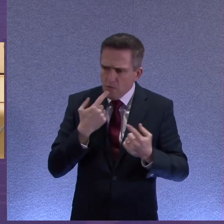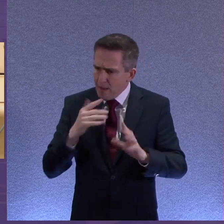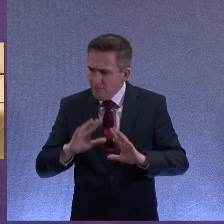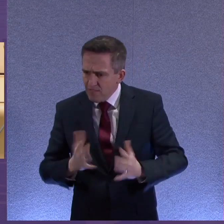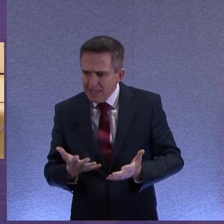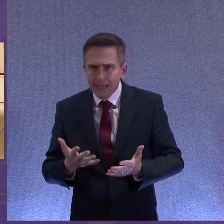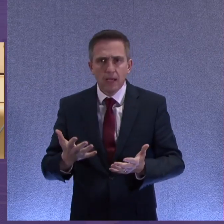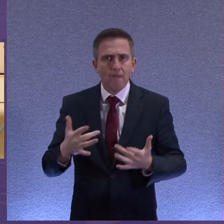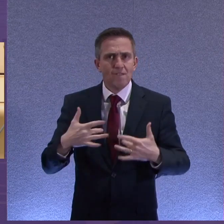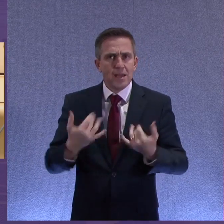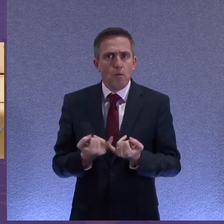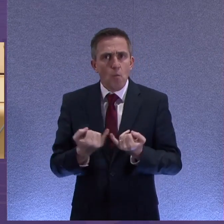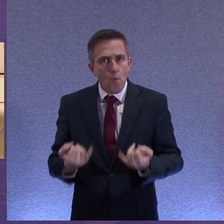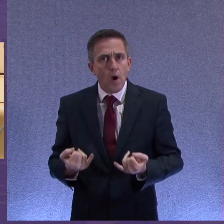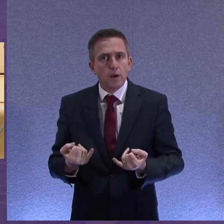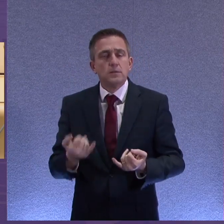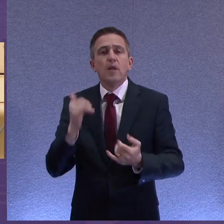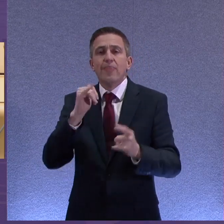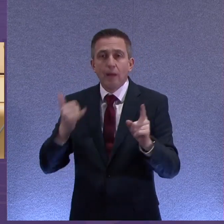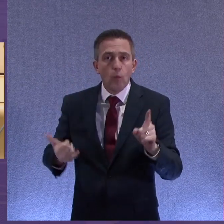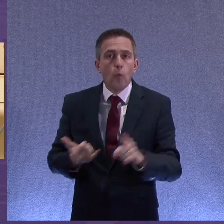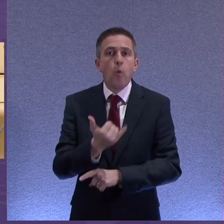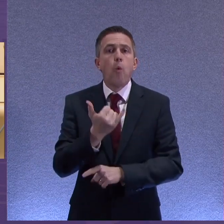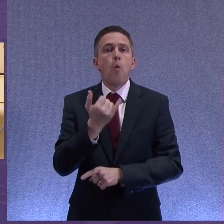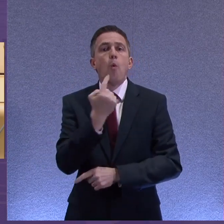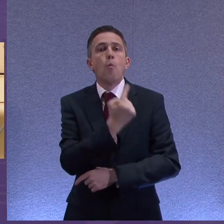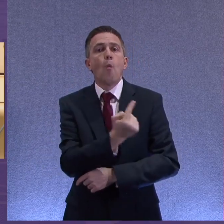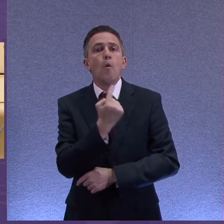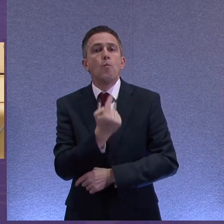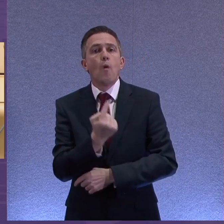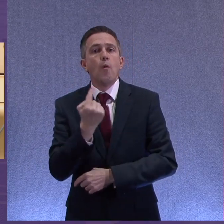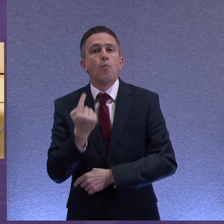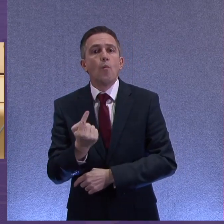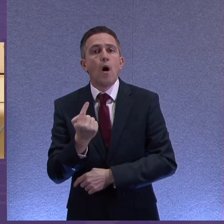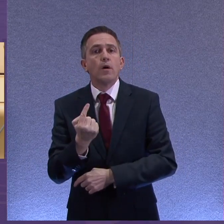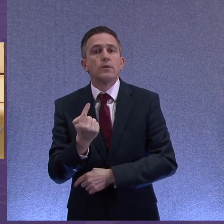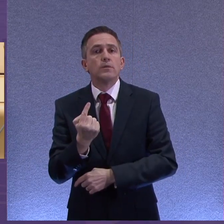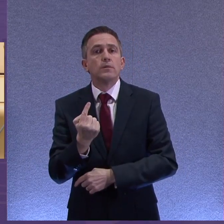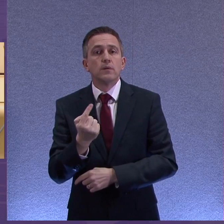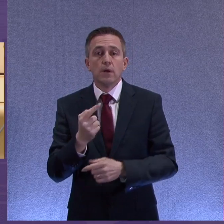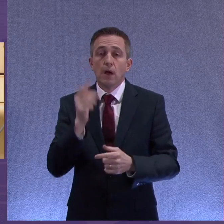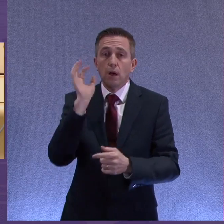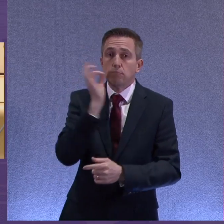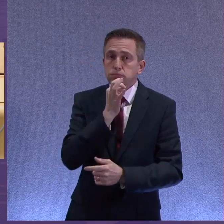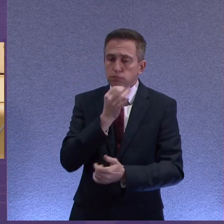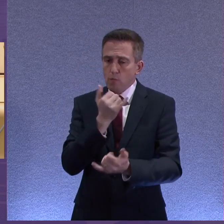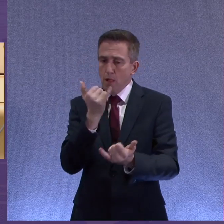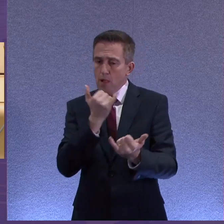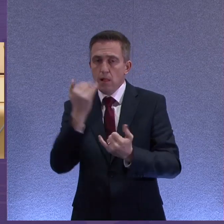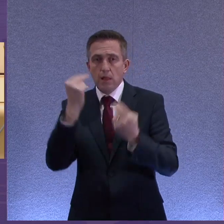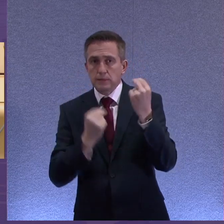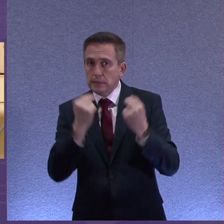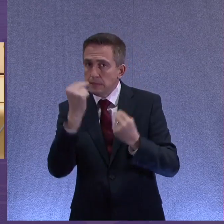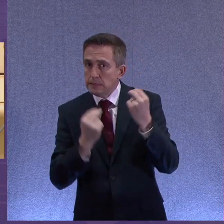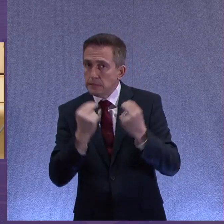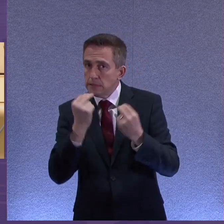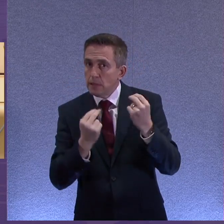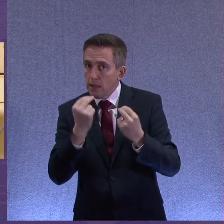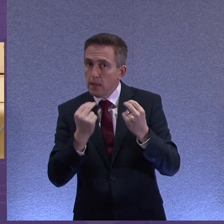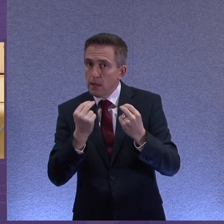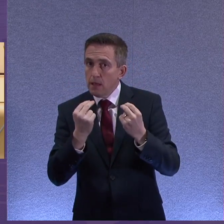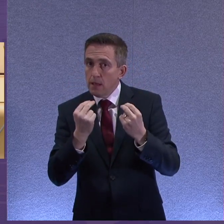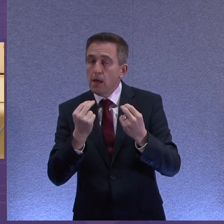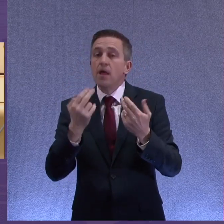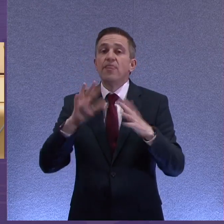deteriorate should they call 111. Callers to 111 helpline will be assessed and called back by new